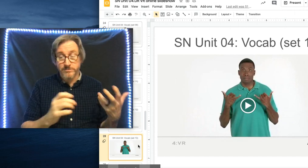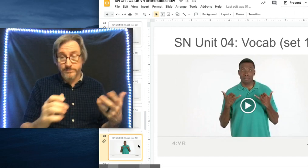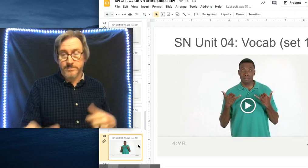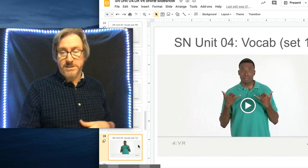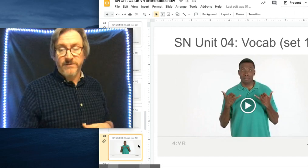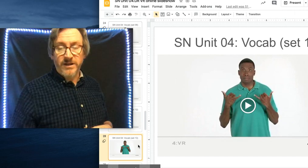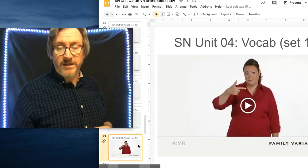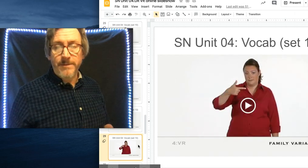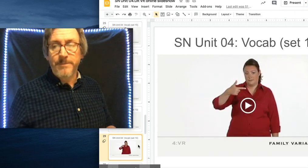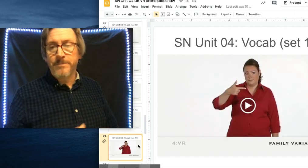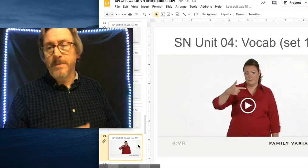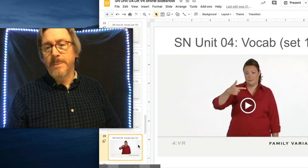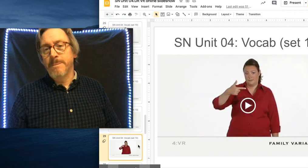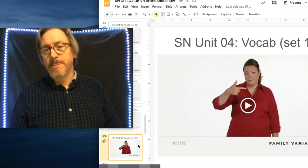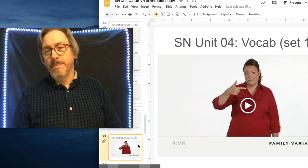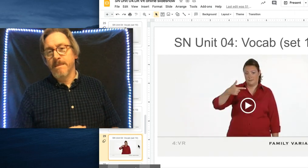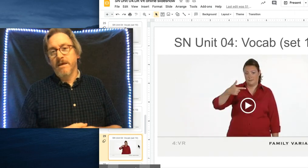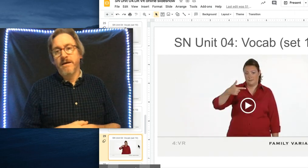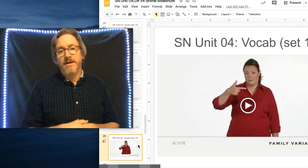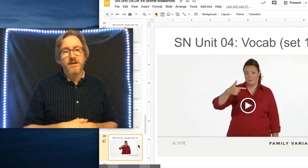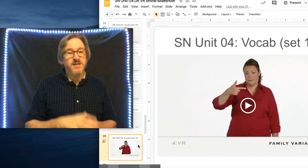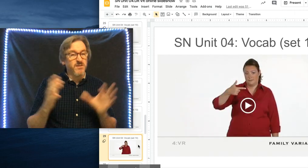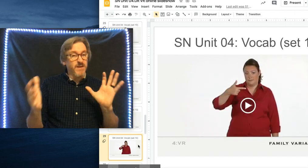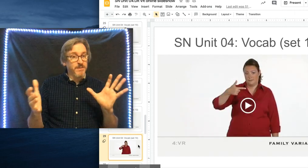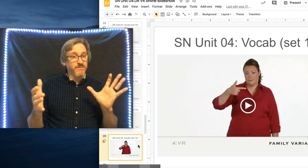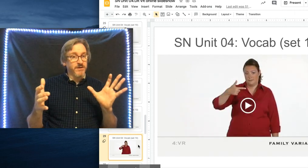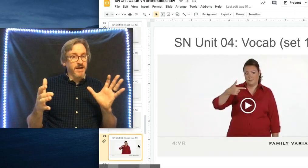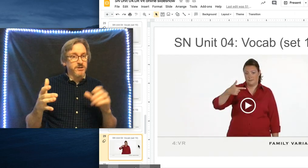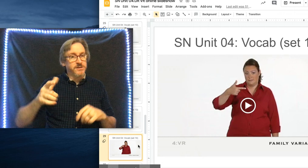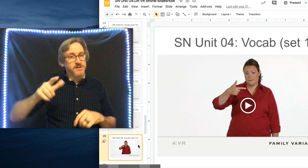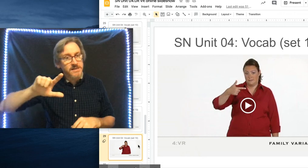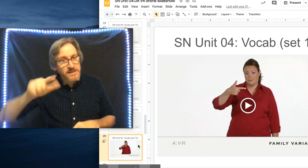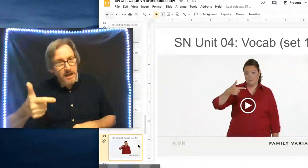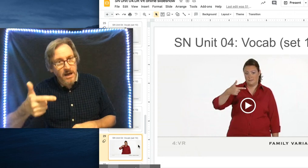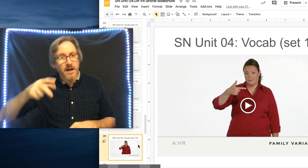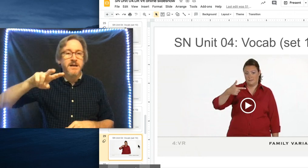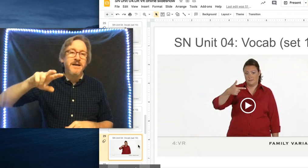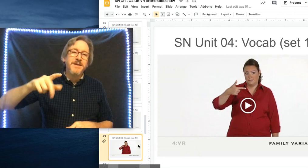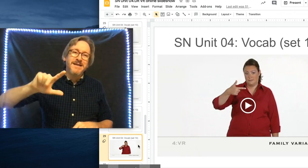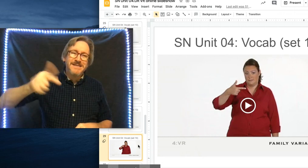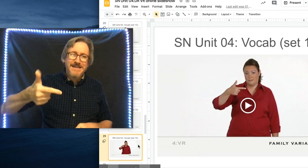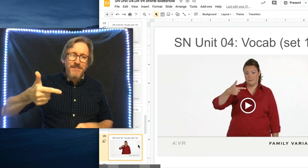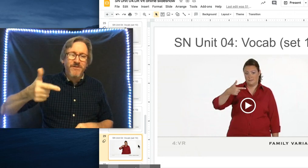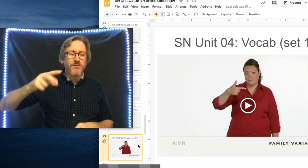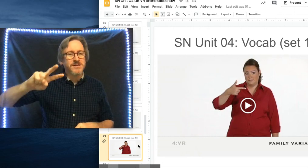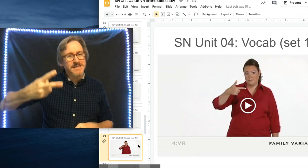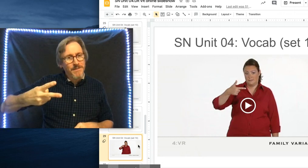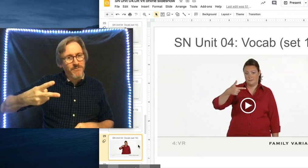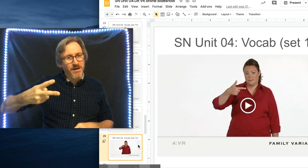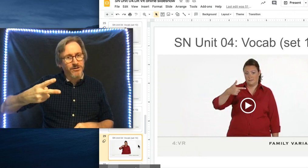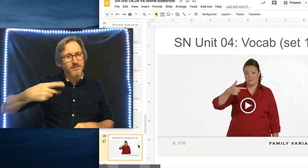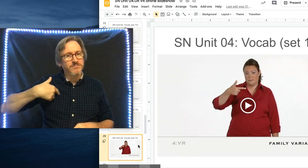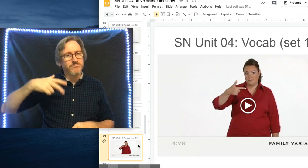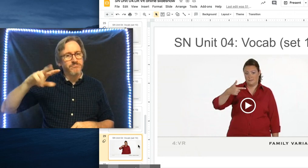old, stuff like that. Different family variations. Stepfather.